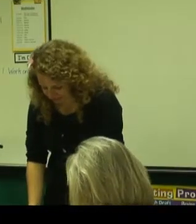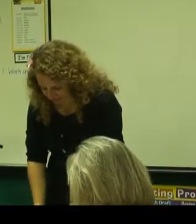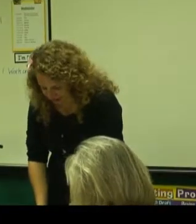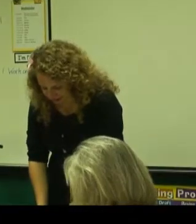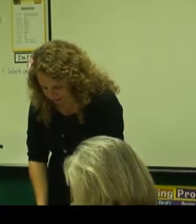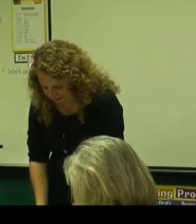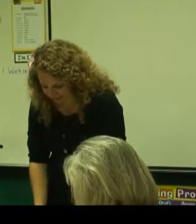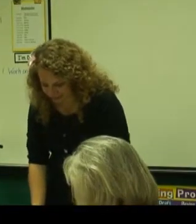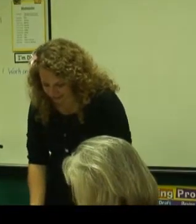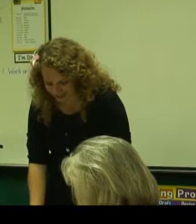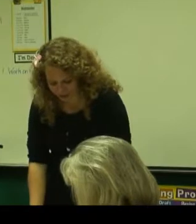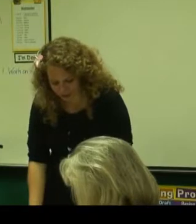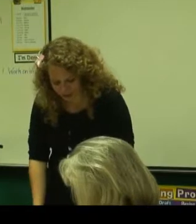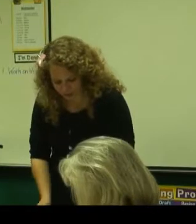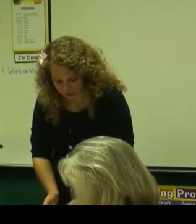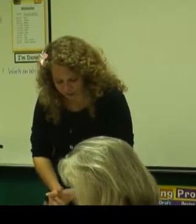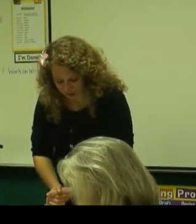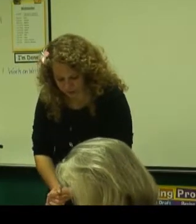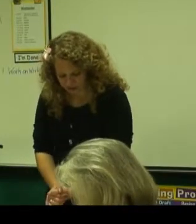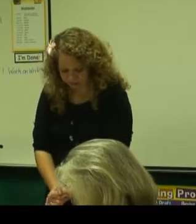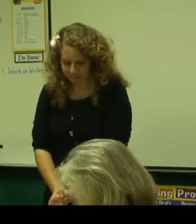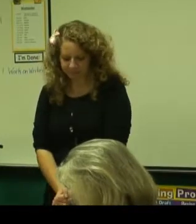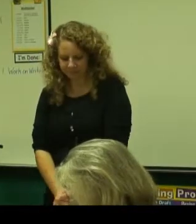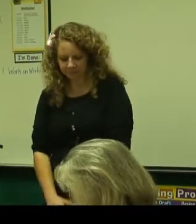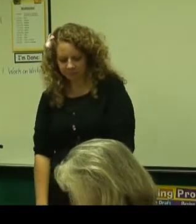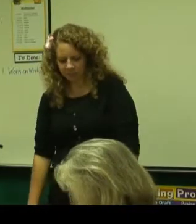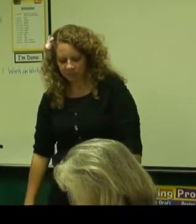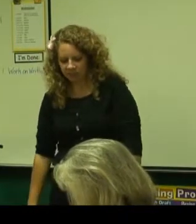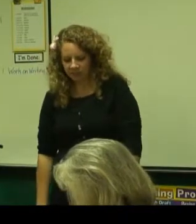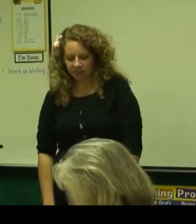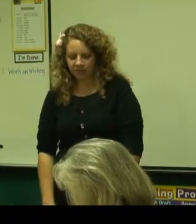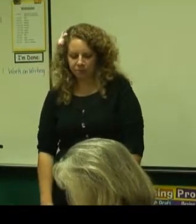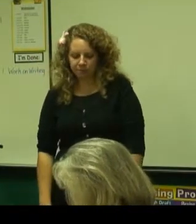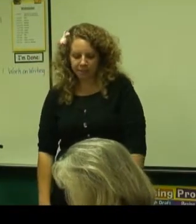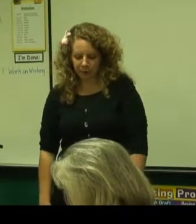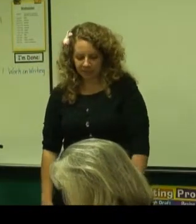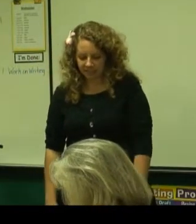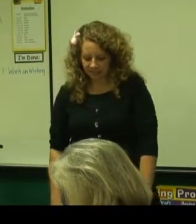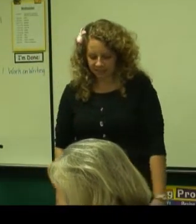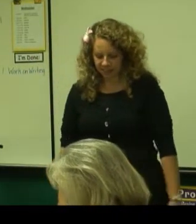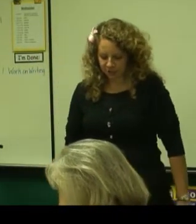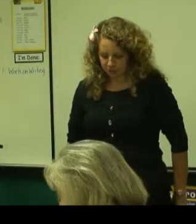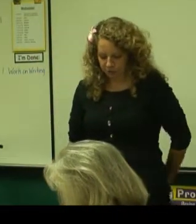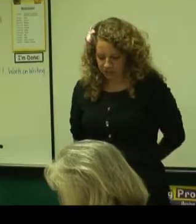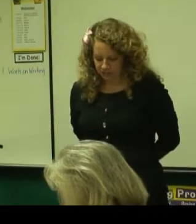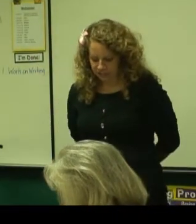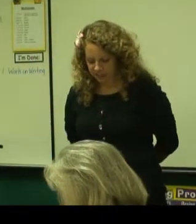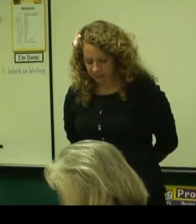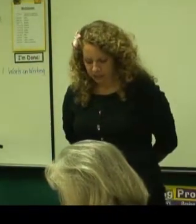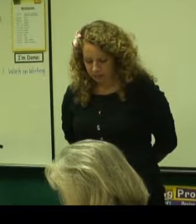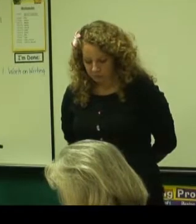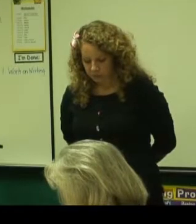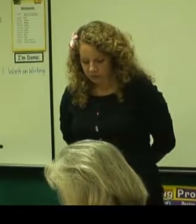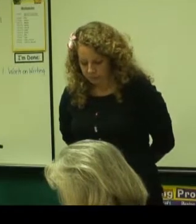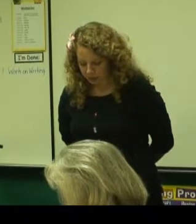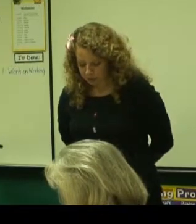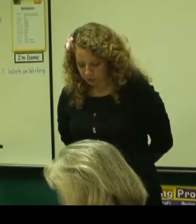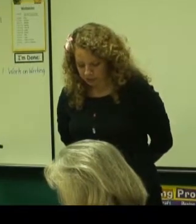Okay. Now page 44. These are responses to yes/no questions. When responding to a